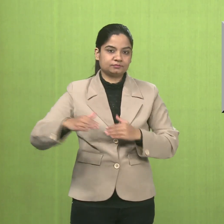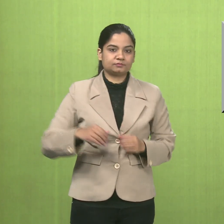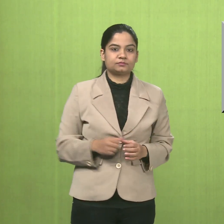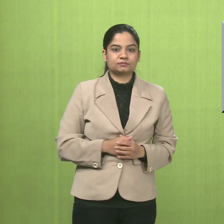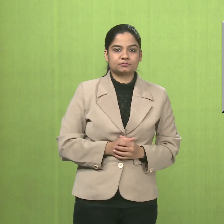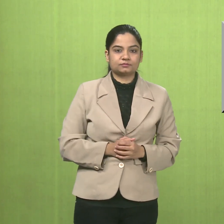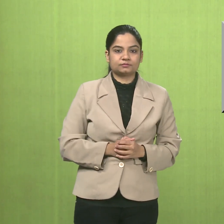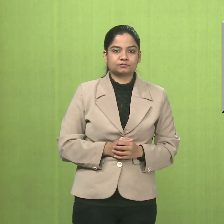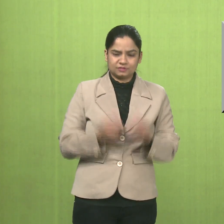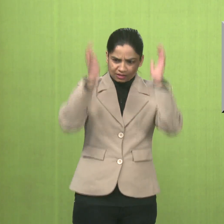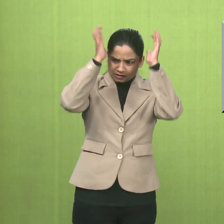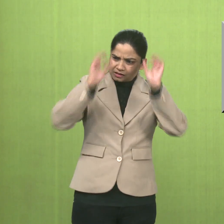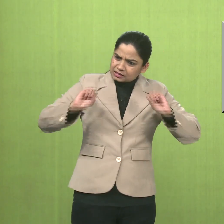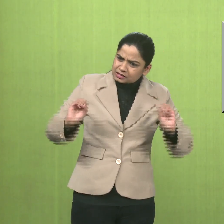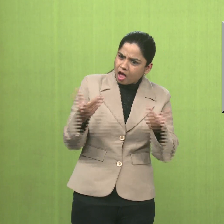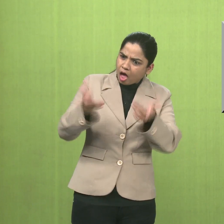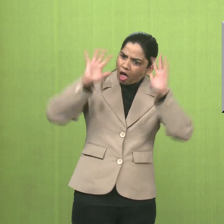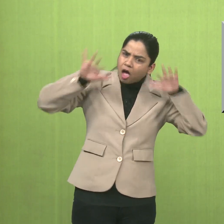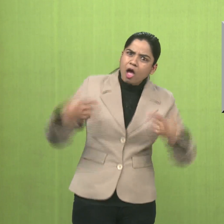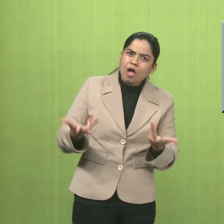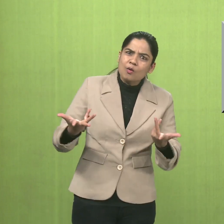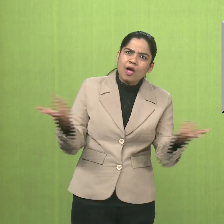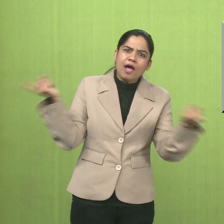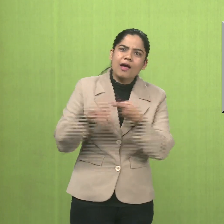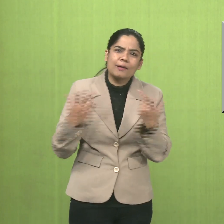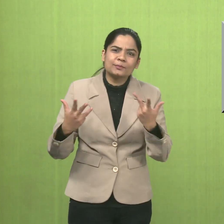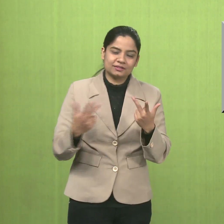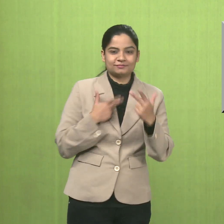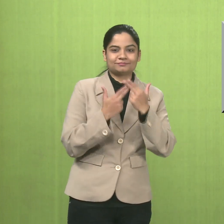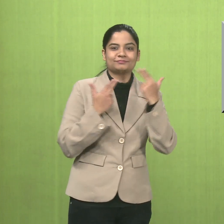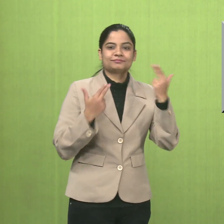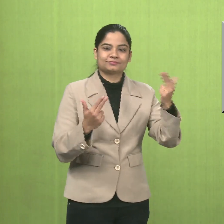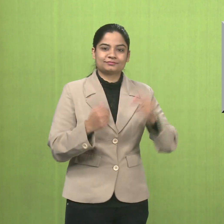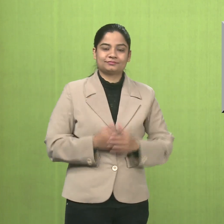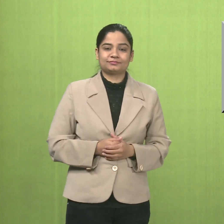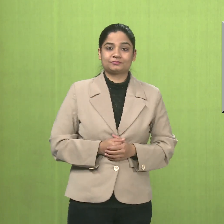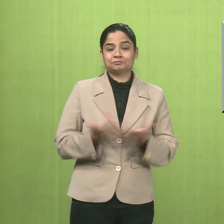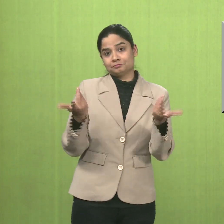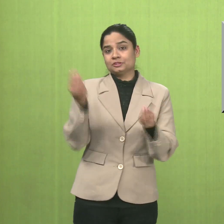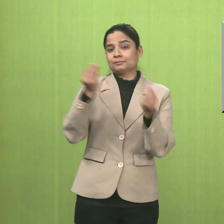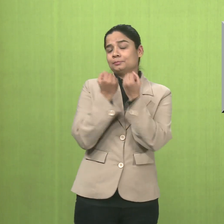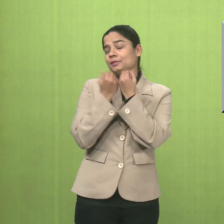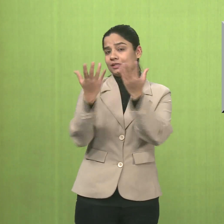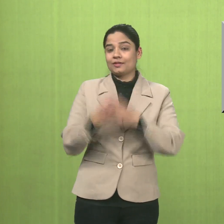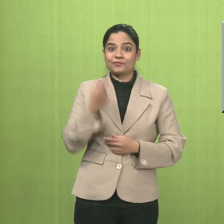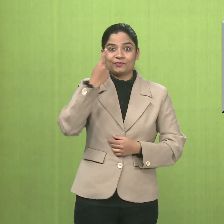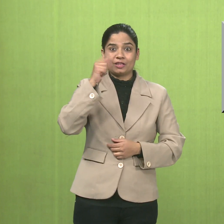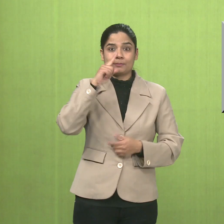discuss it more. Why child labor is happening? What are the causes of child labor? Most